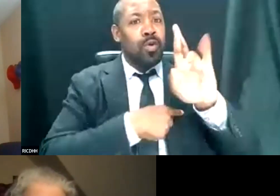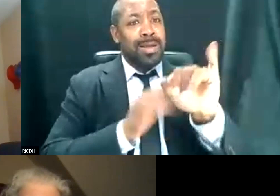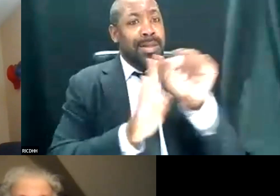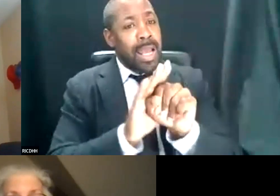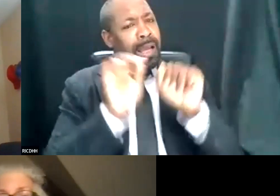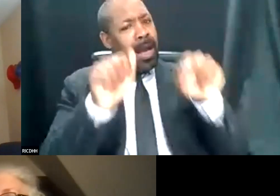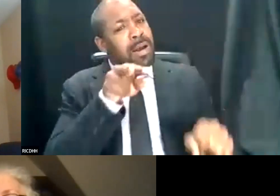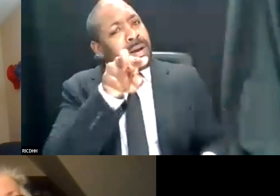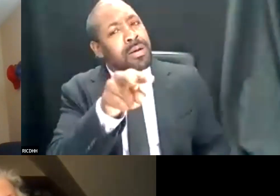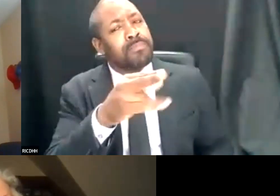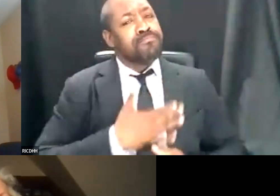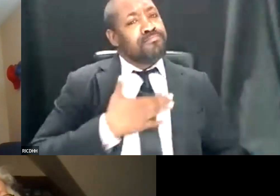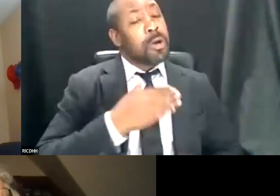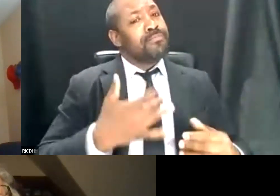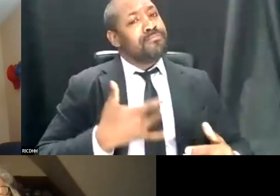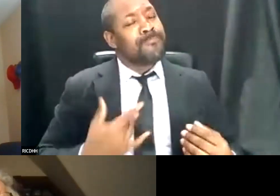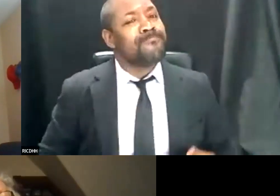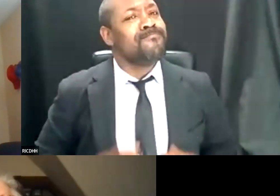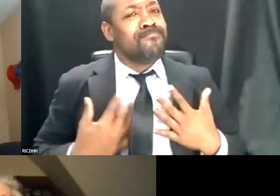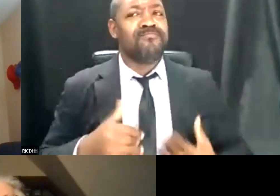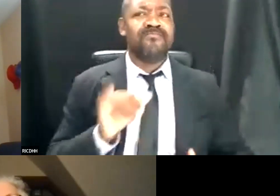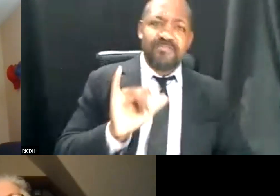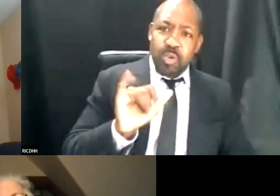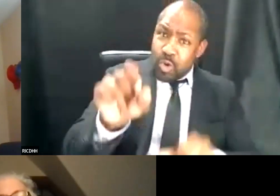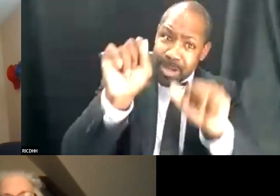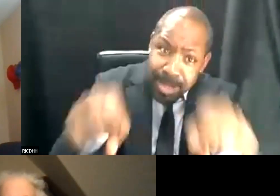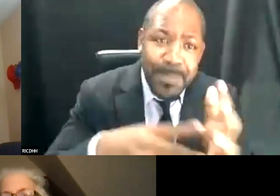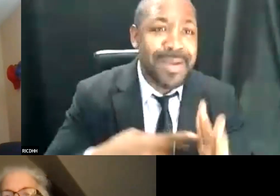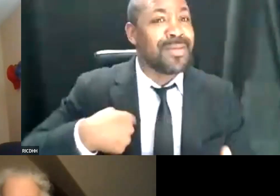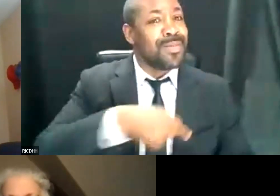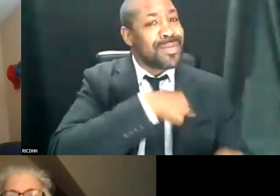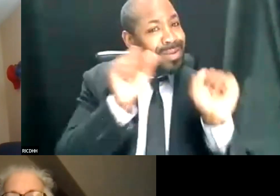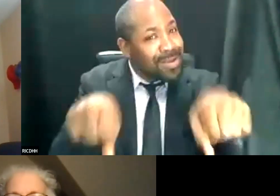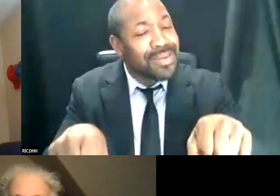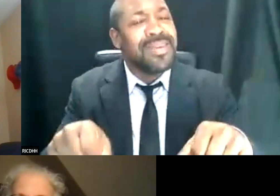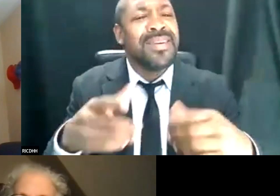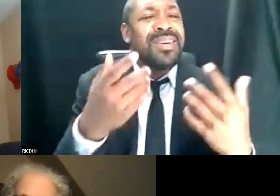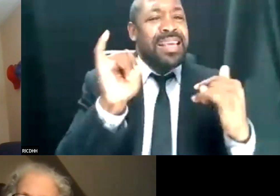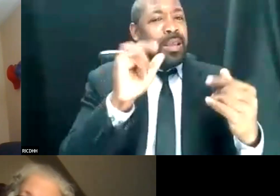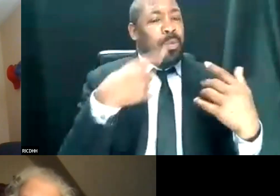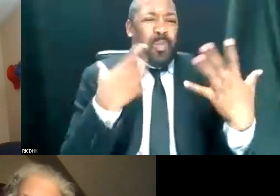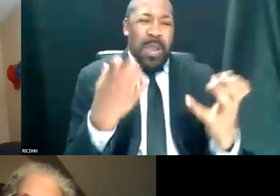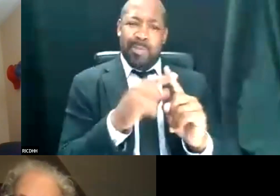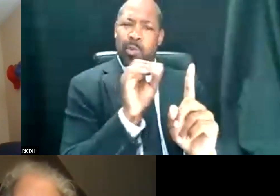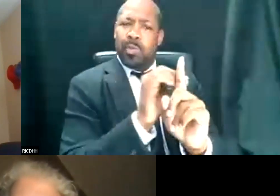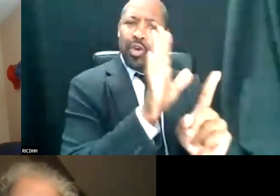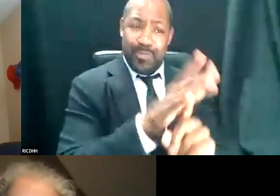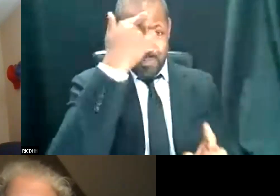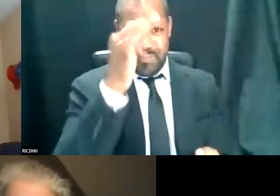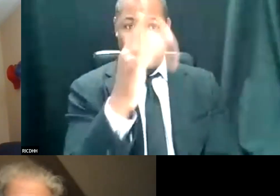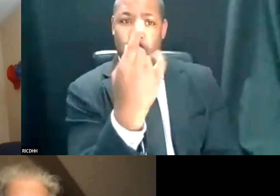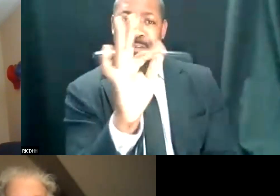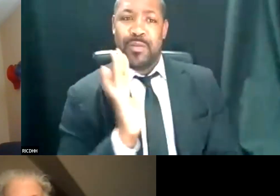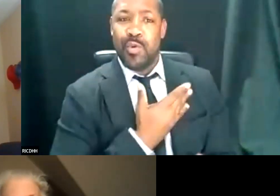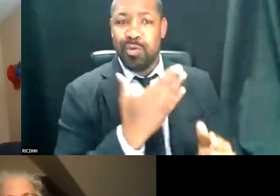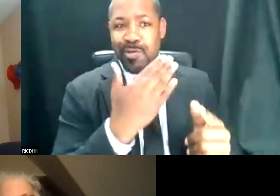future, leaders from all over, so that people in Rhode Island can feel inspired and feel like they're being listened to and spoken to